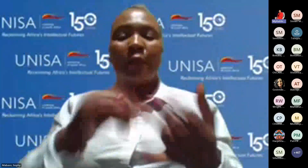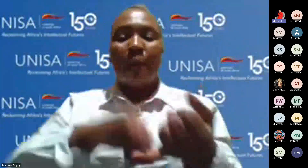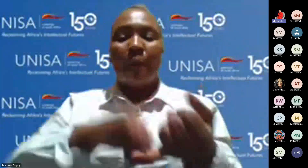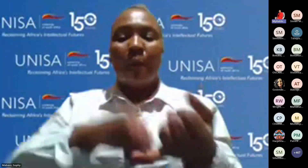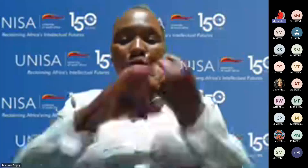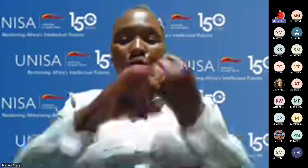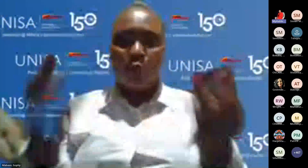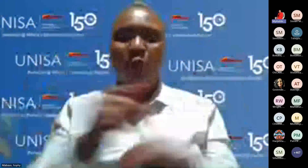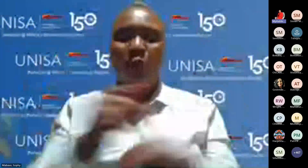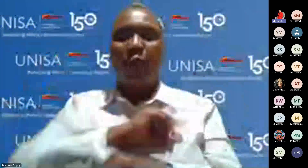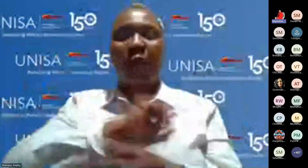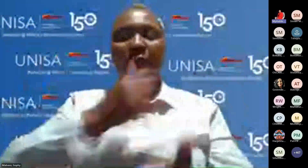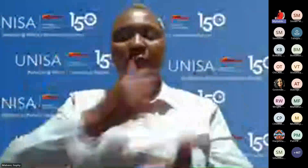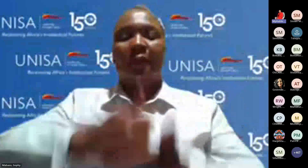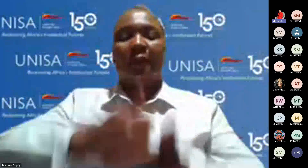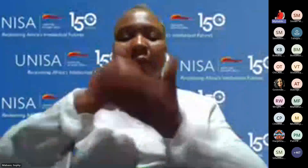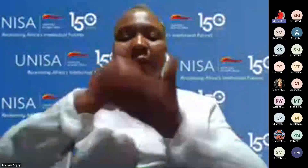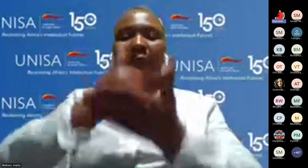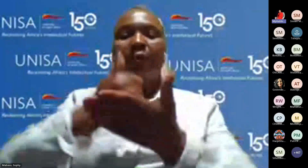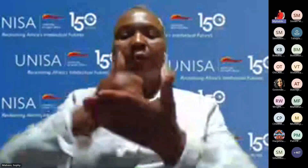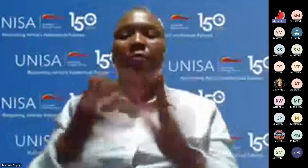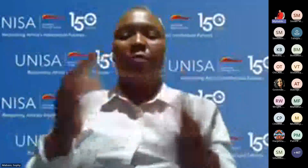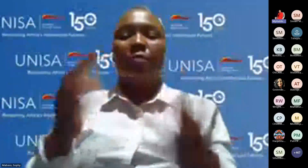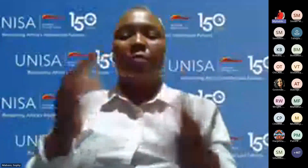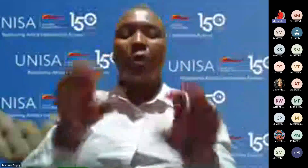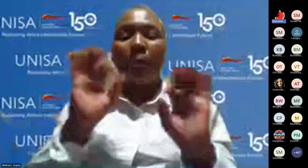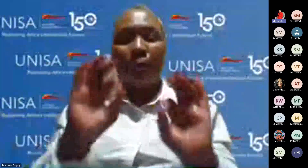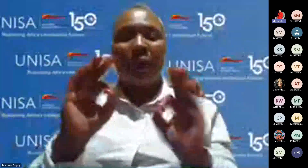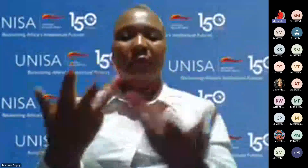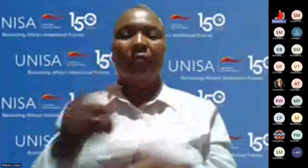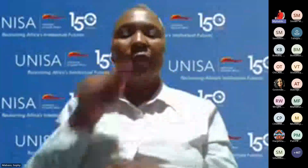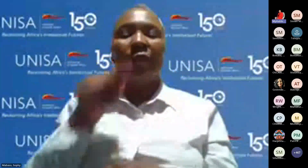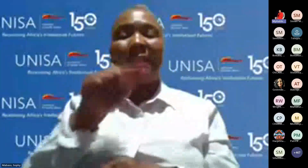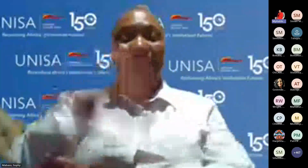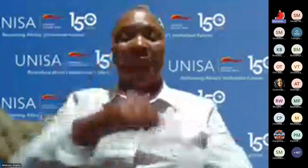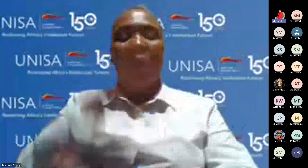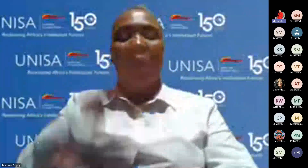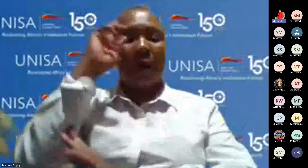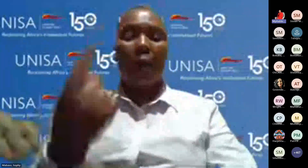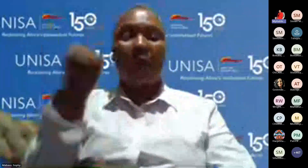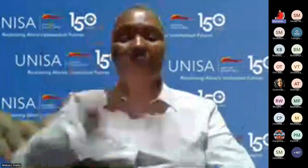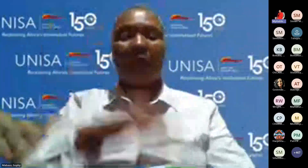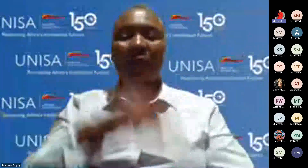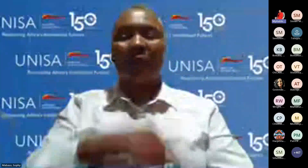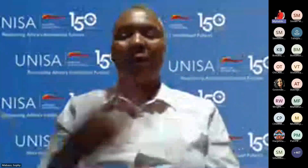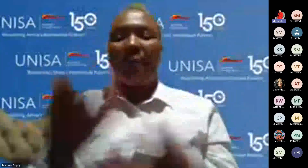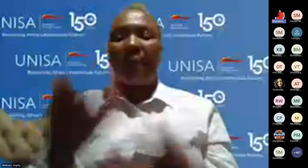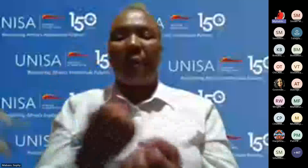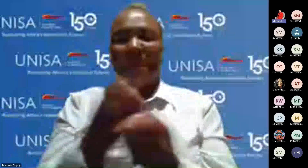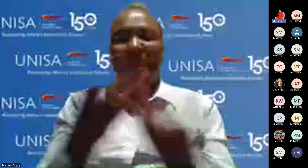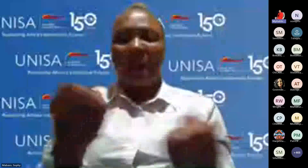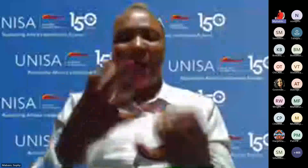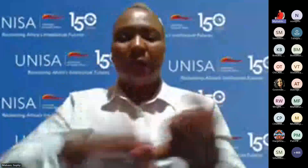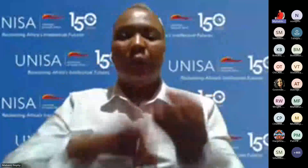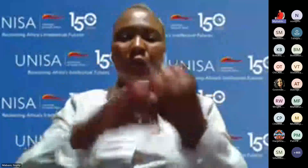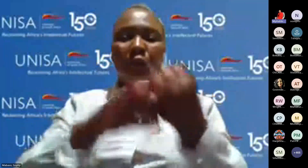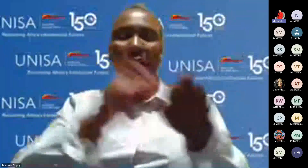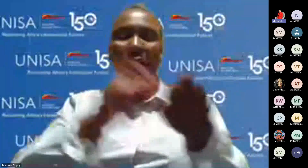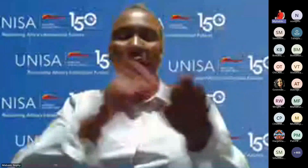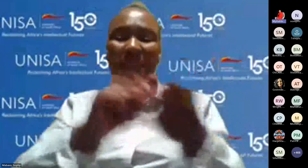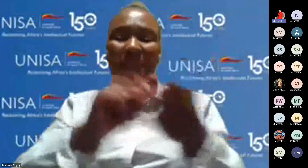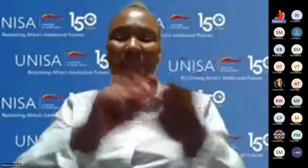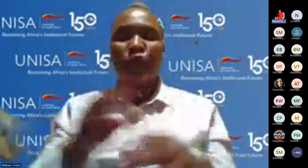they assist you properly. At that day, remember, in one day, there could be many modules that are being written. So don't